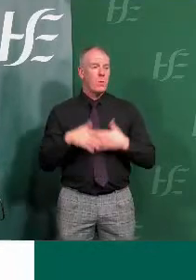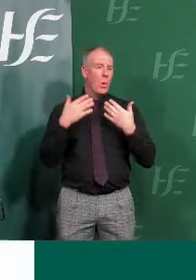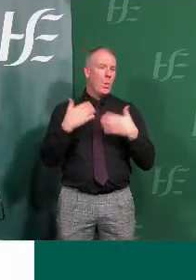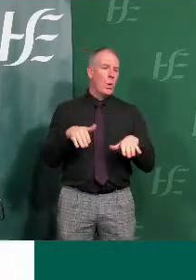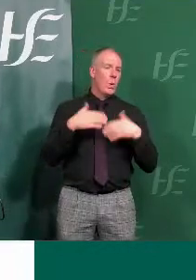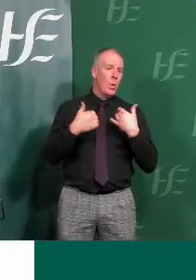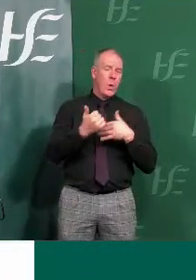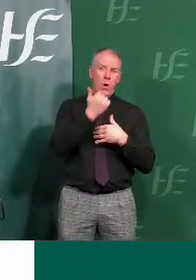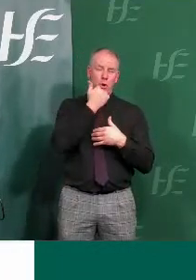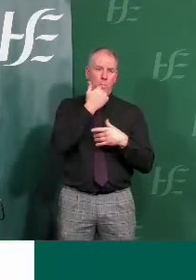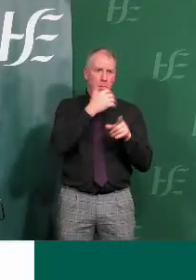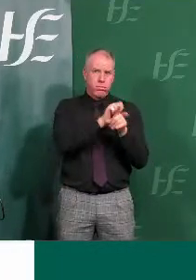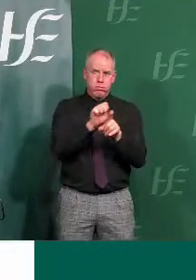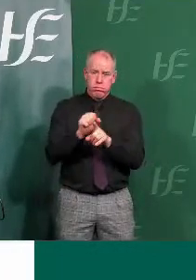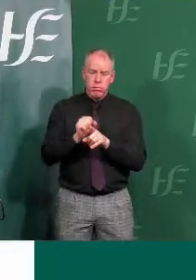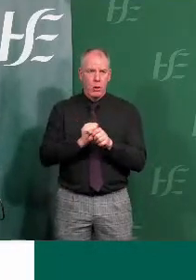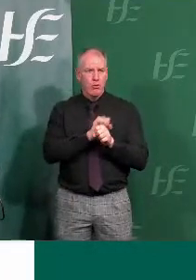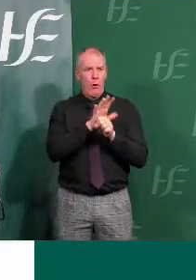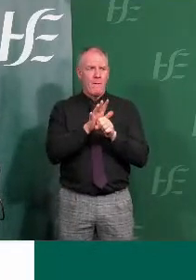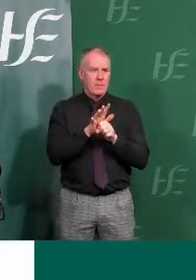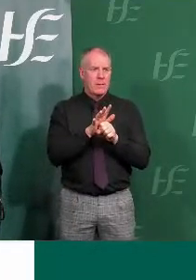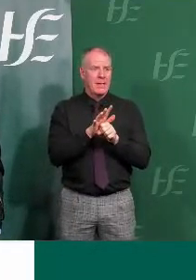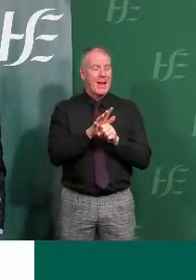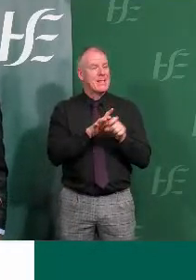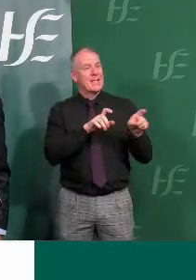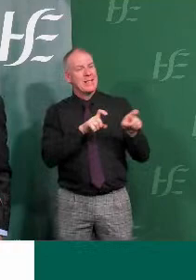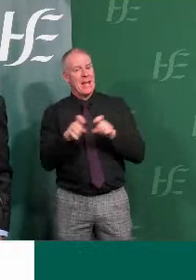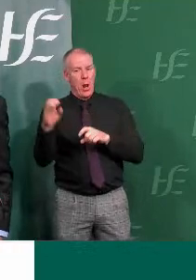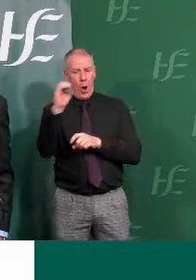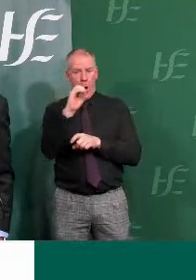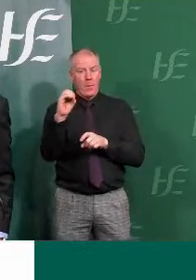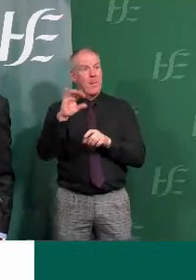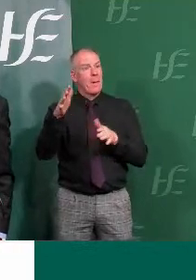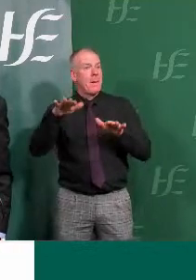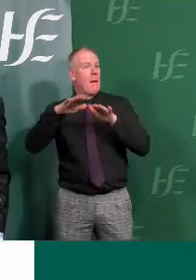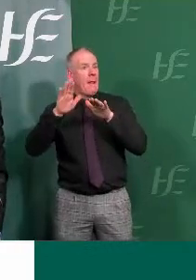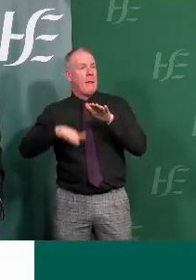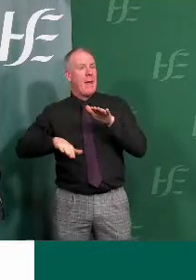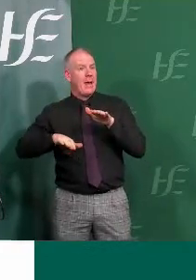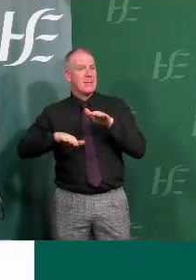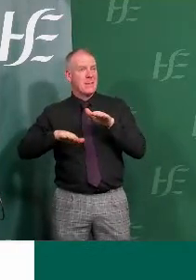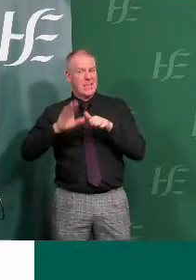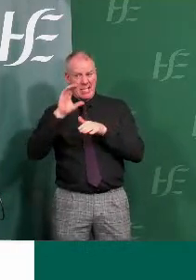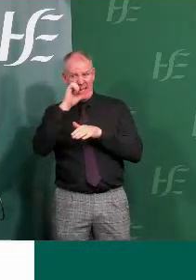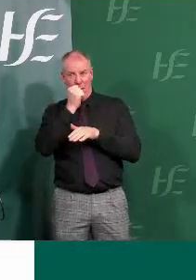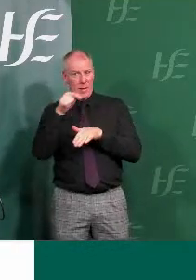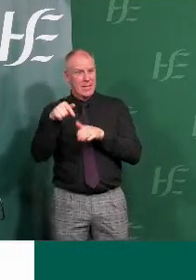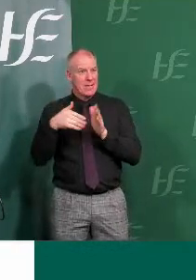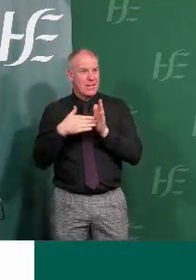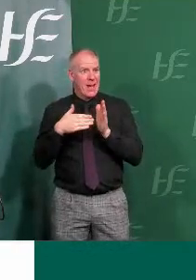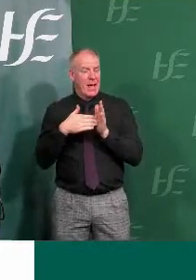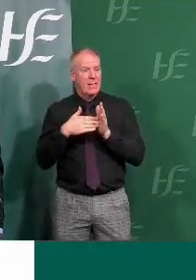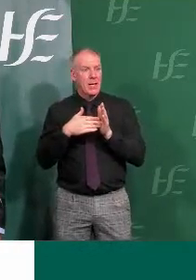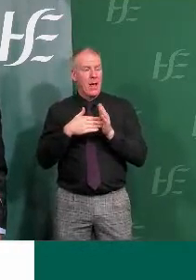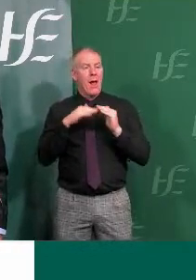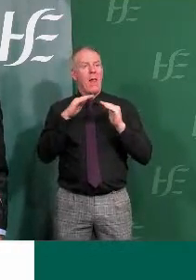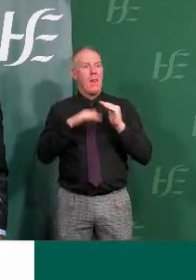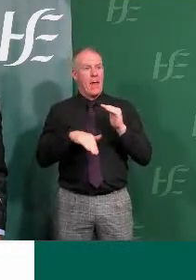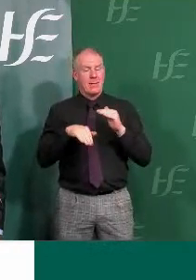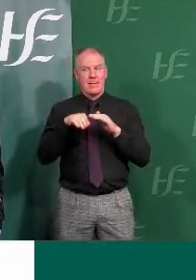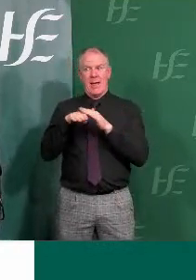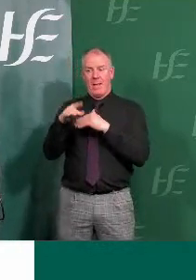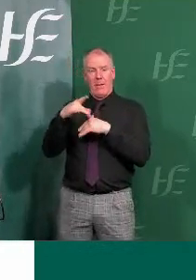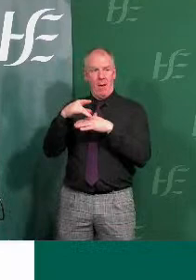and even if this variant proves to be less virulent and fewer cases translate